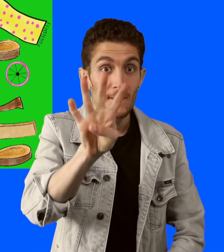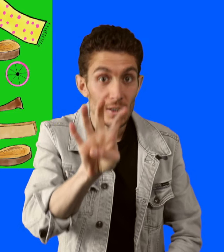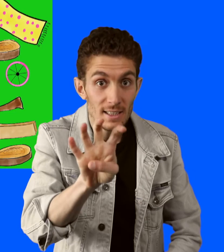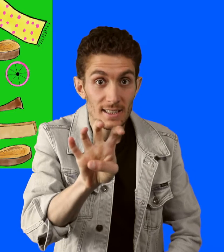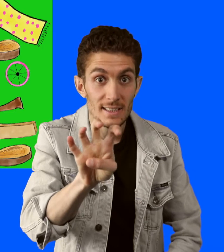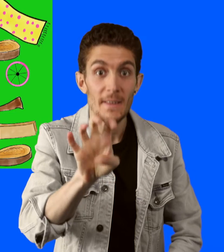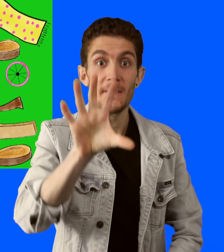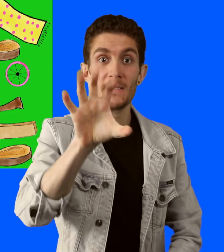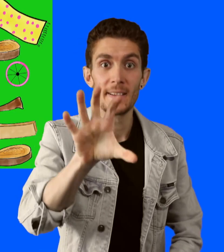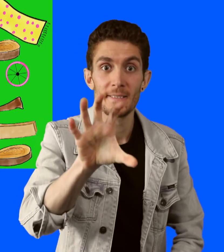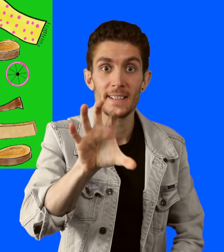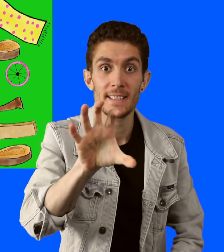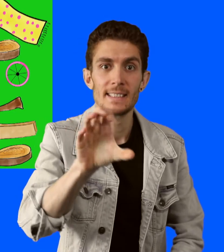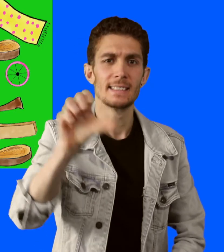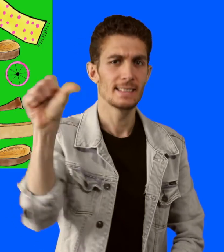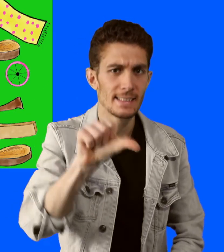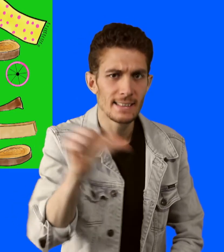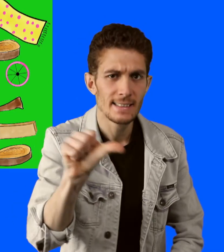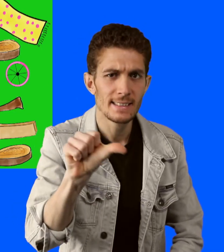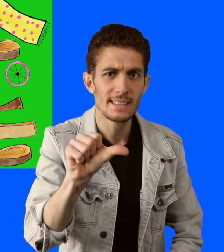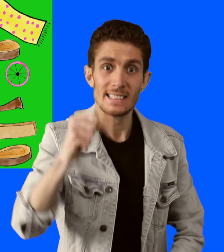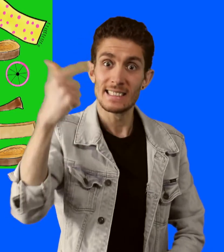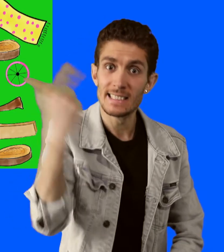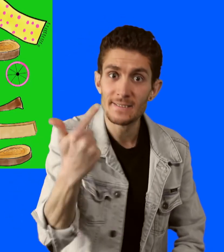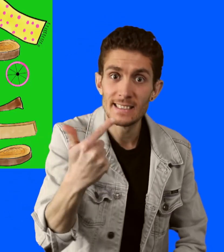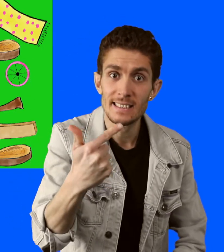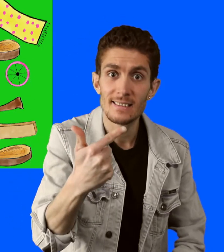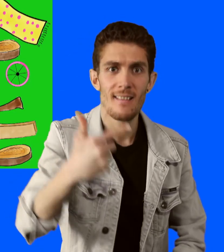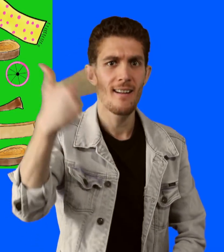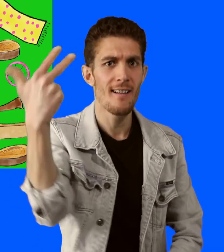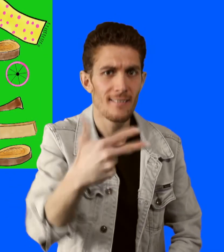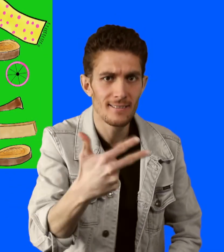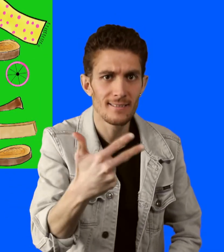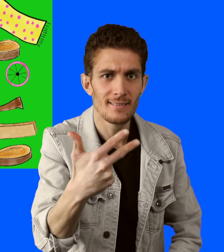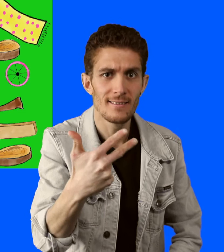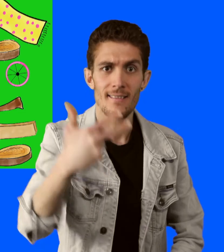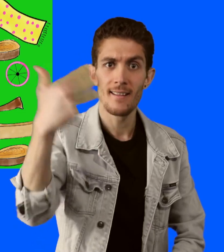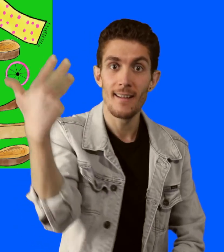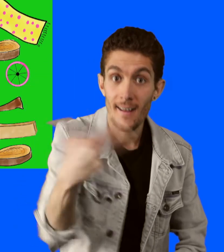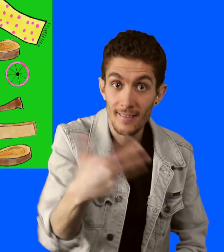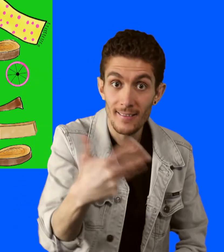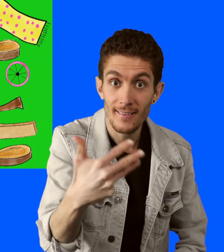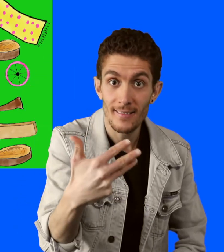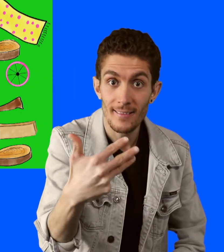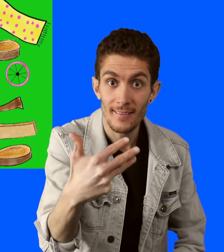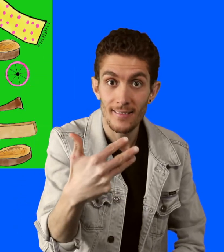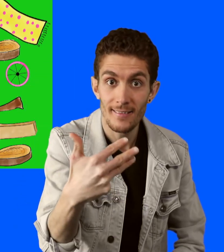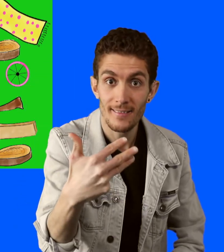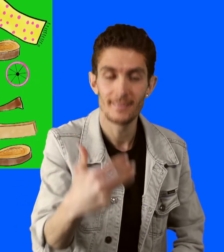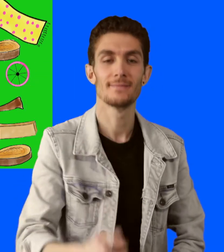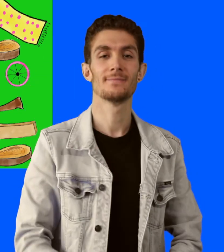13 14 15 16 17 18